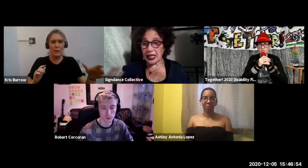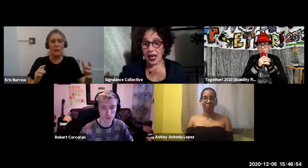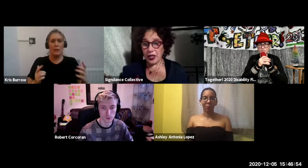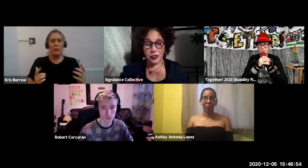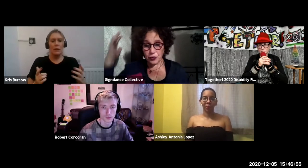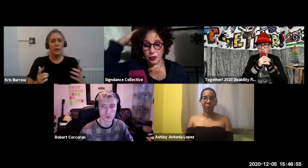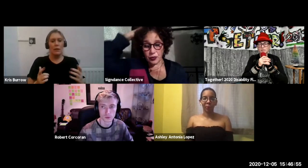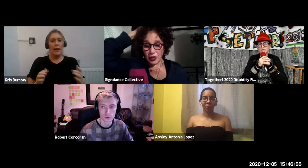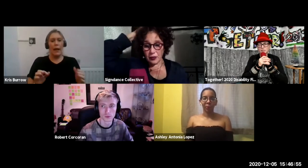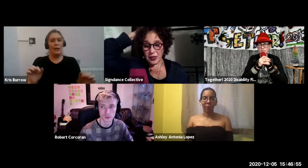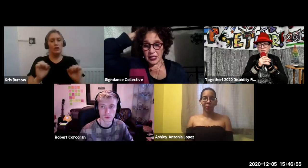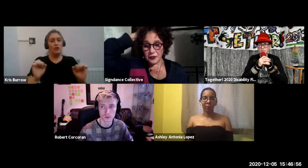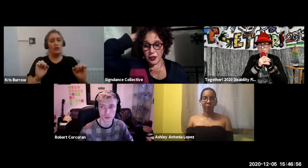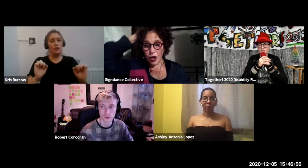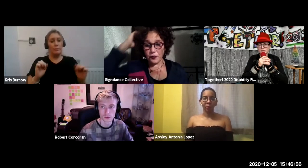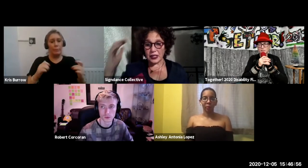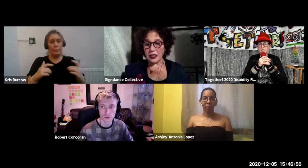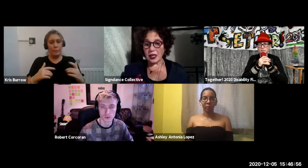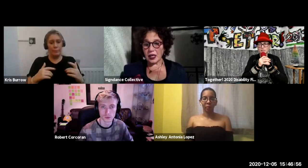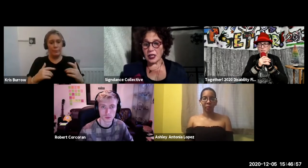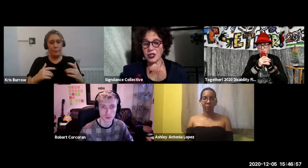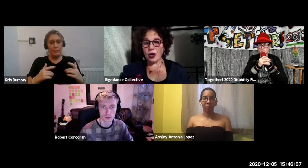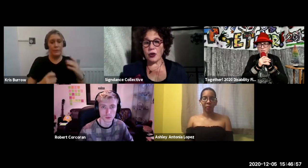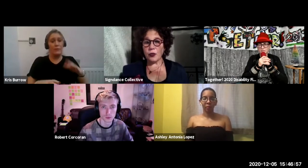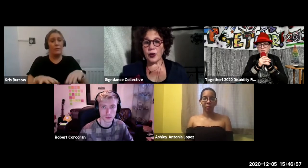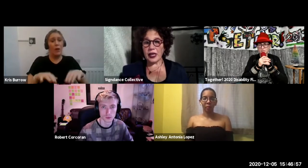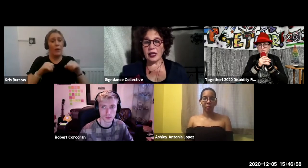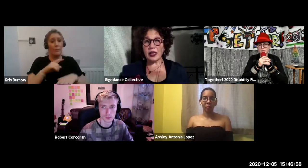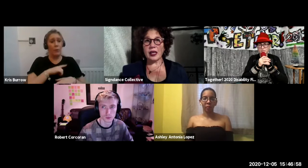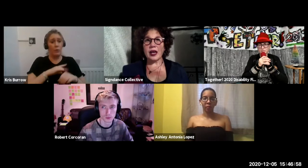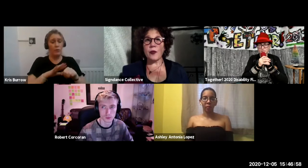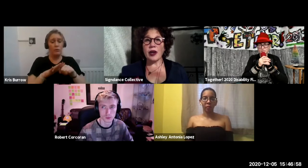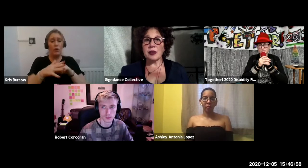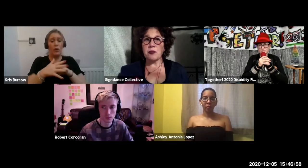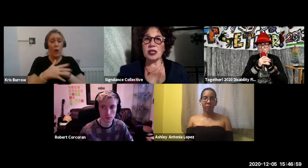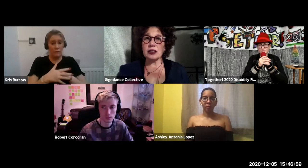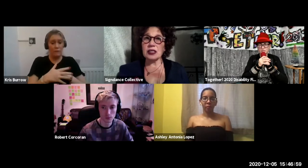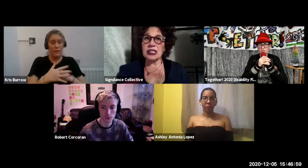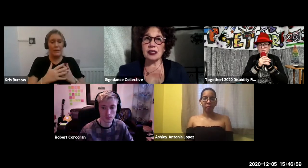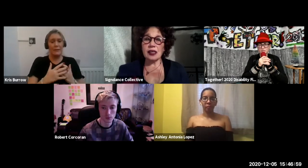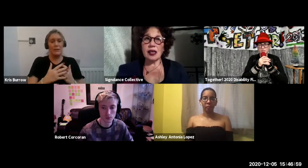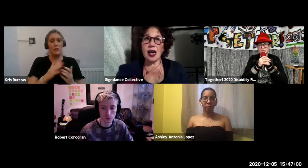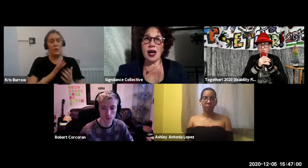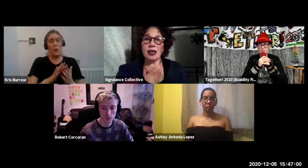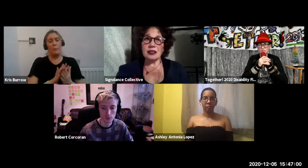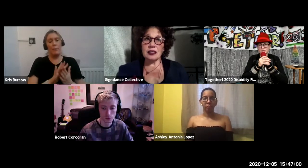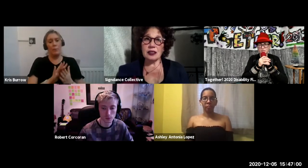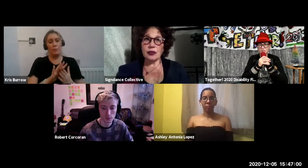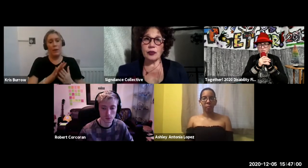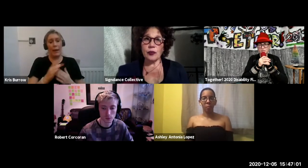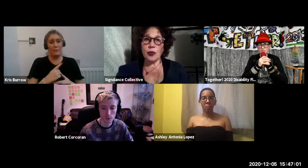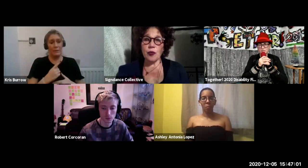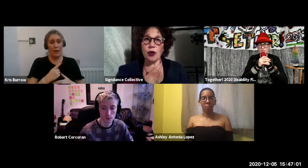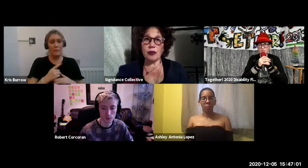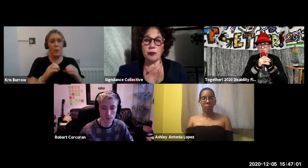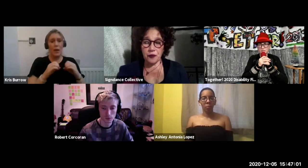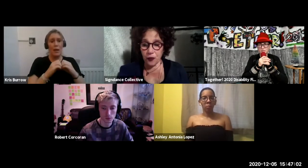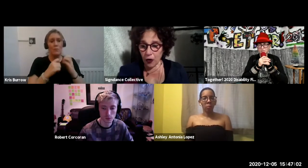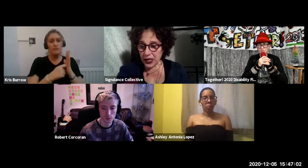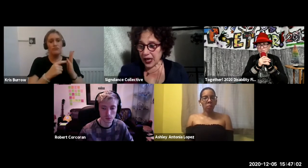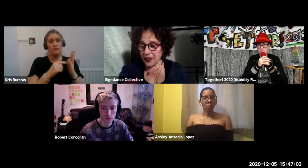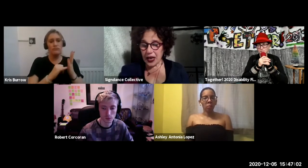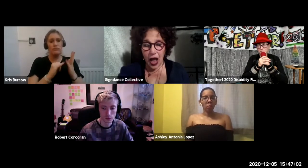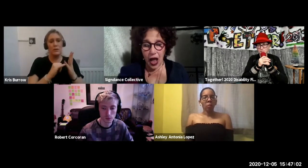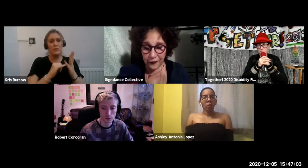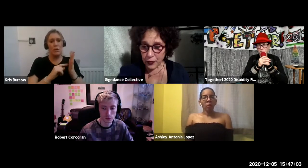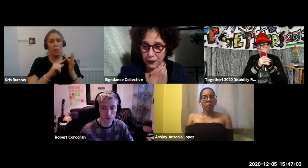able to carry it through because of COVID. So we were in Brussels and we were performing,